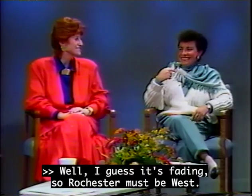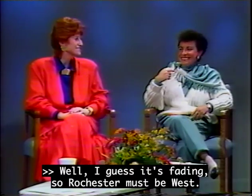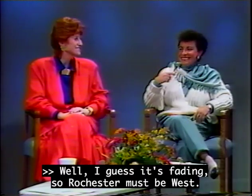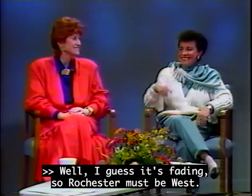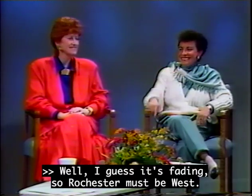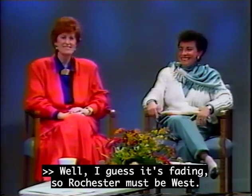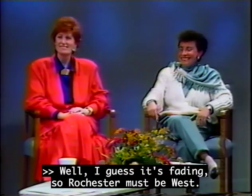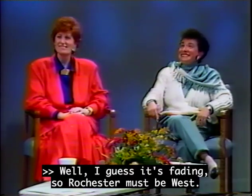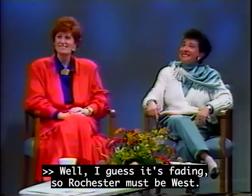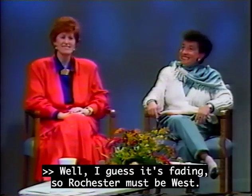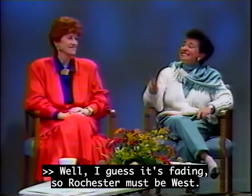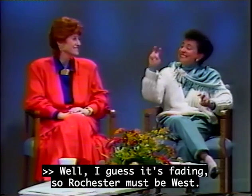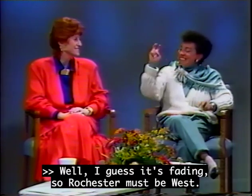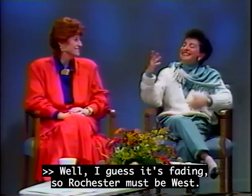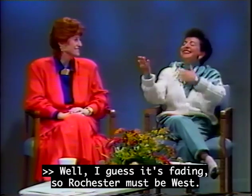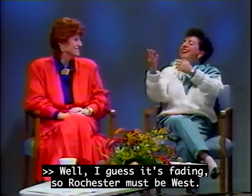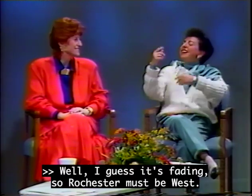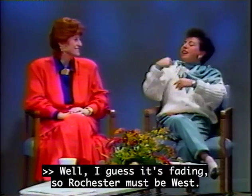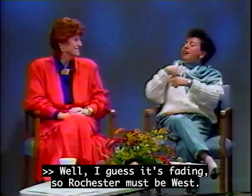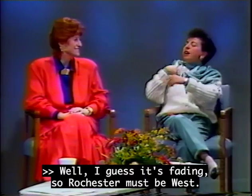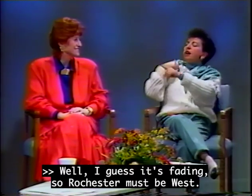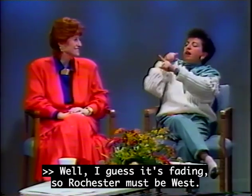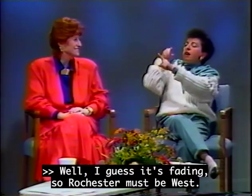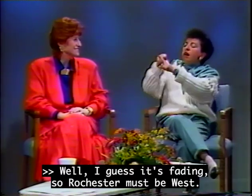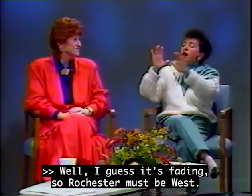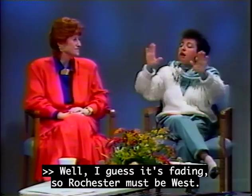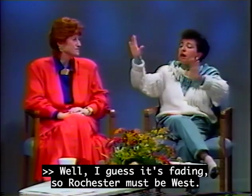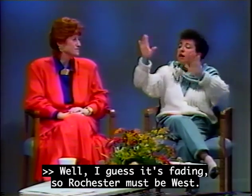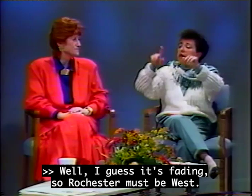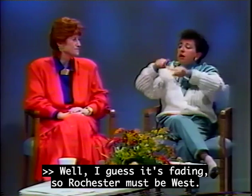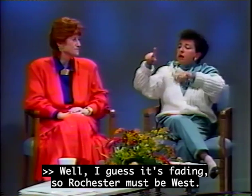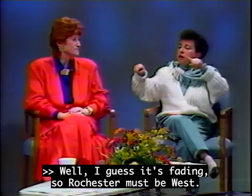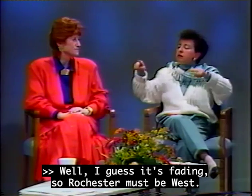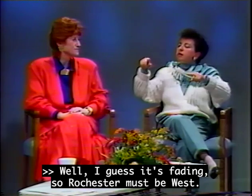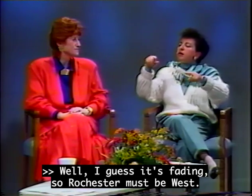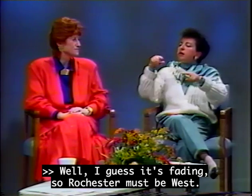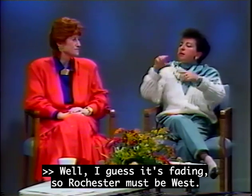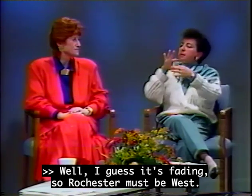I guess it's fading, so Rochester must be from in West.